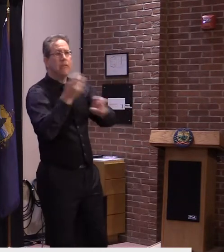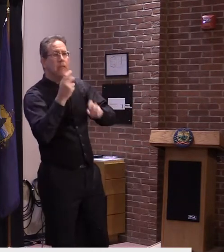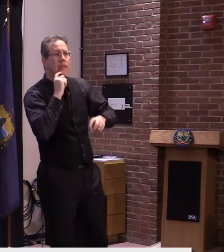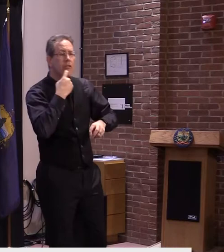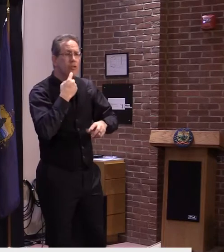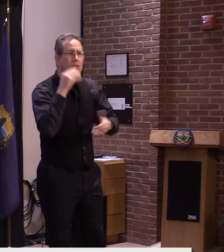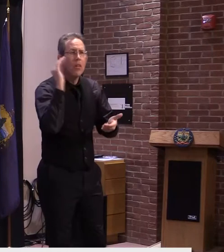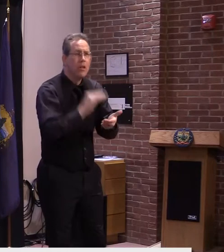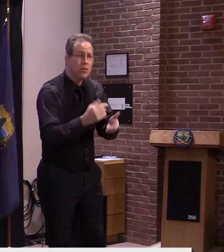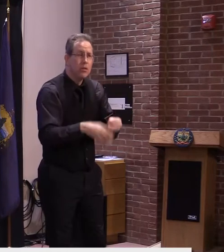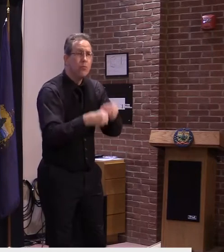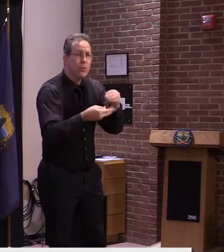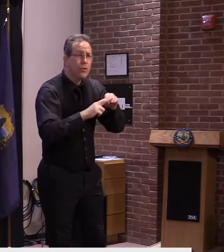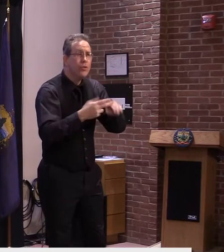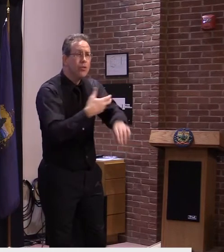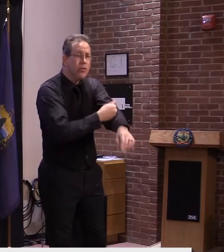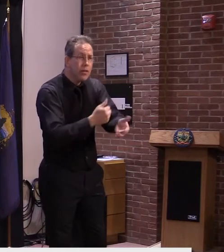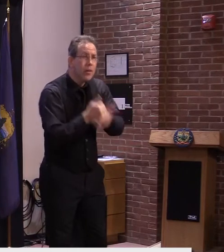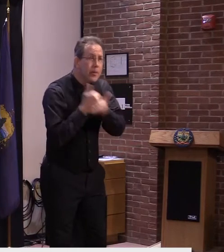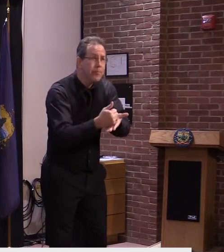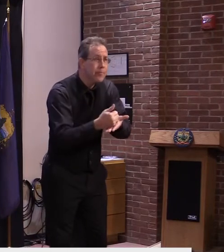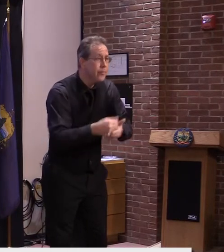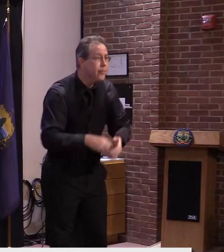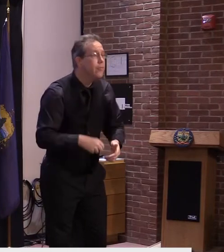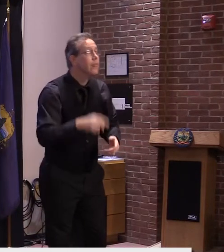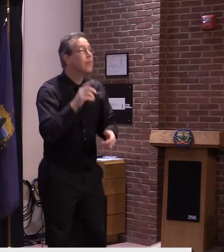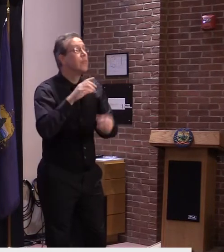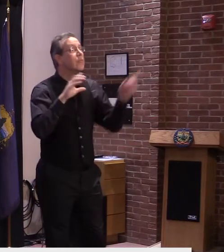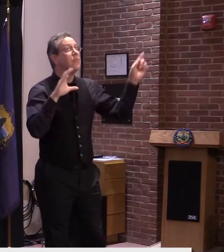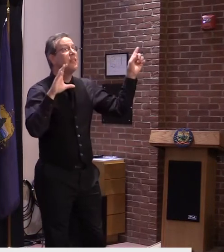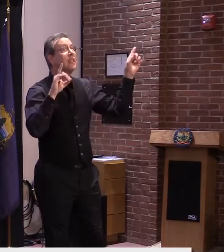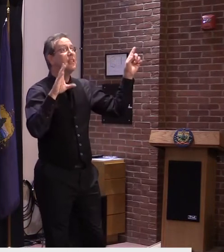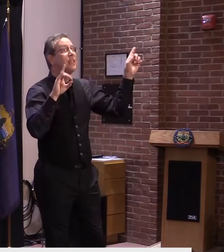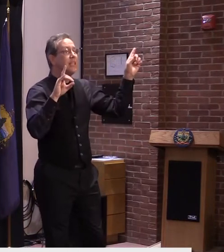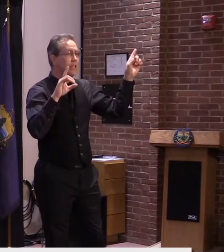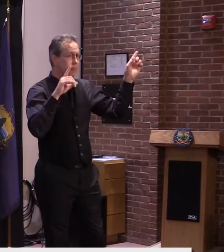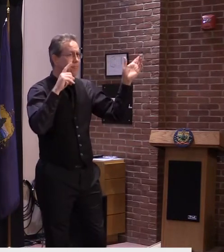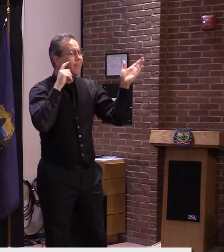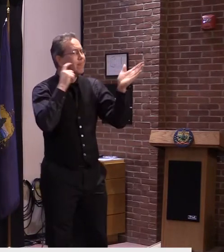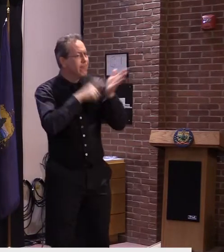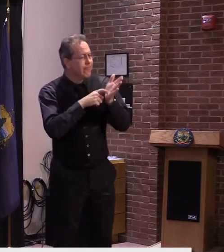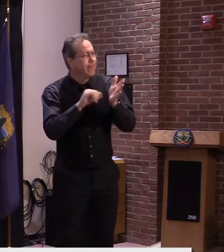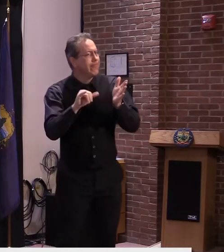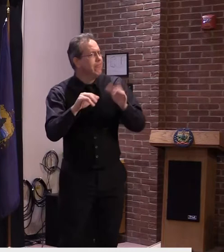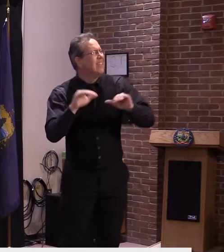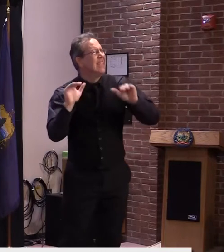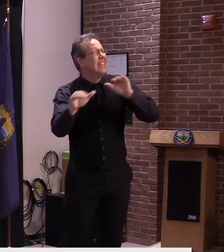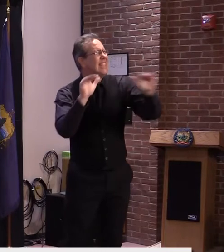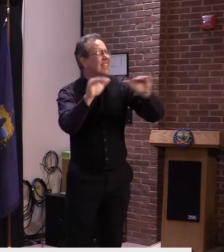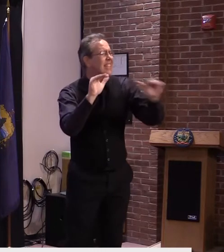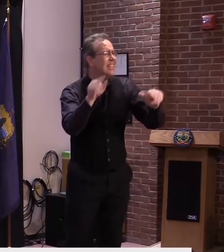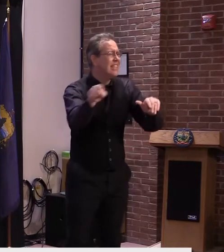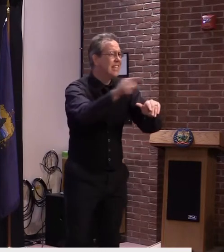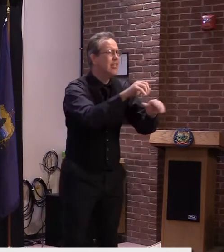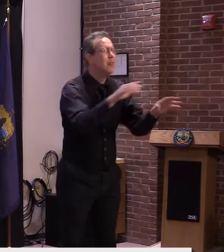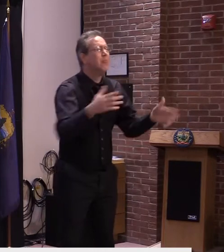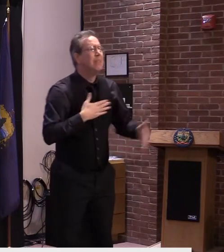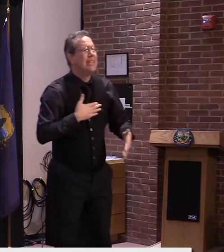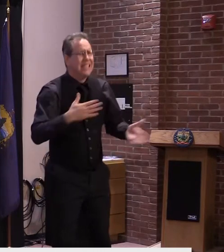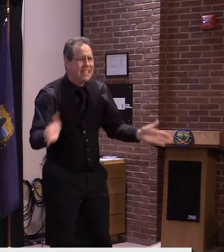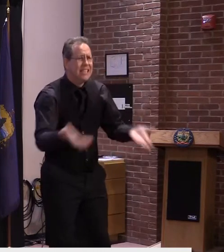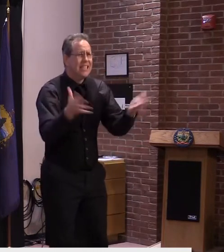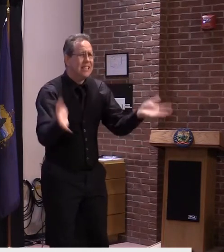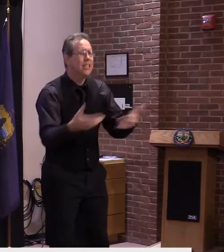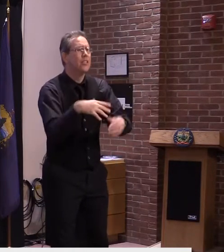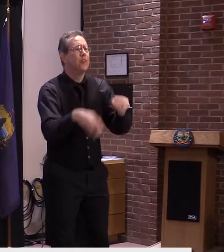studies, all supportive of Vermonters going out and getting their booster shot. The first one was out of 80,000 hospitalizations across